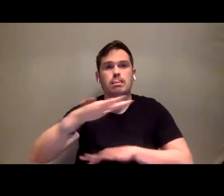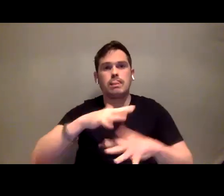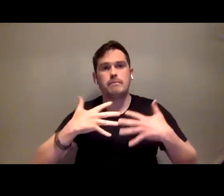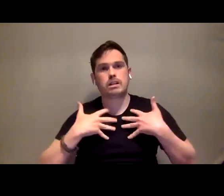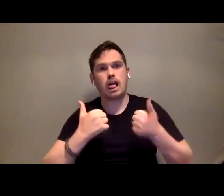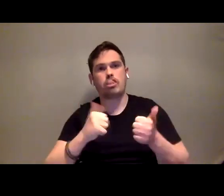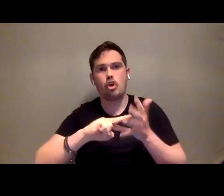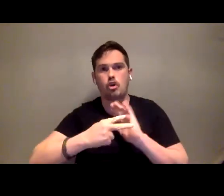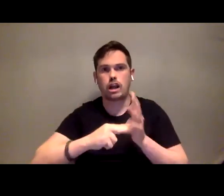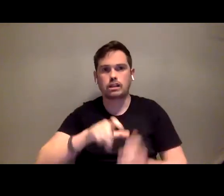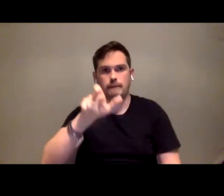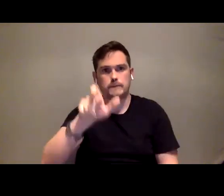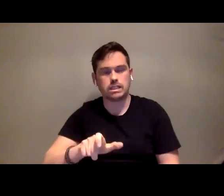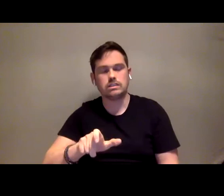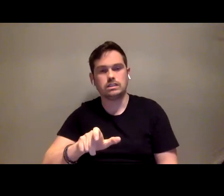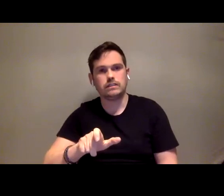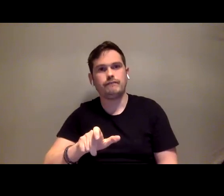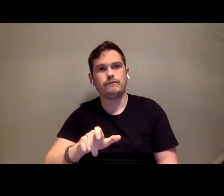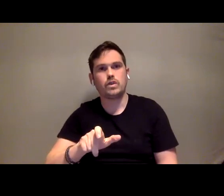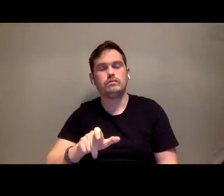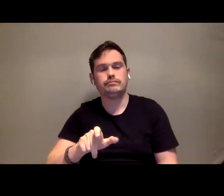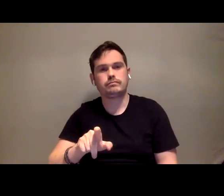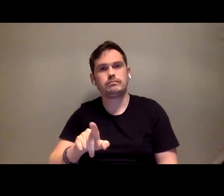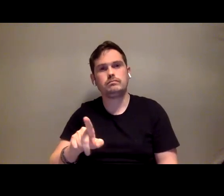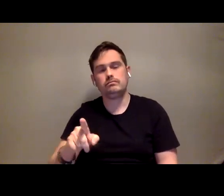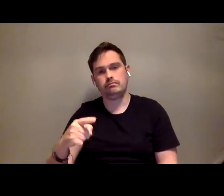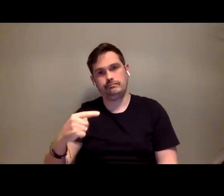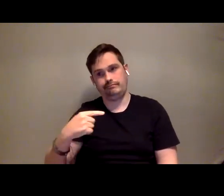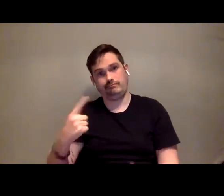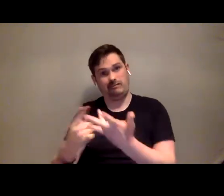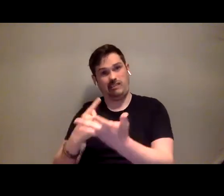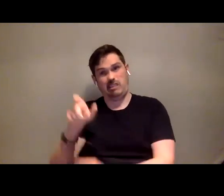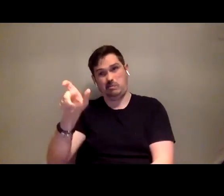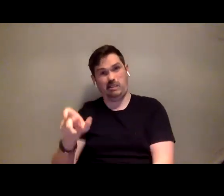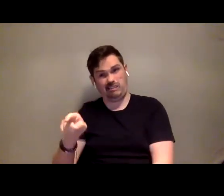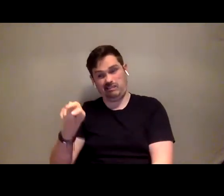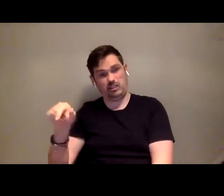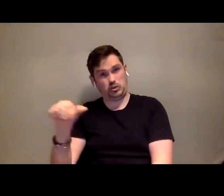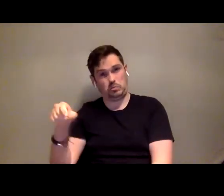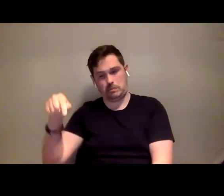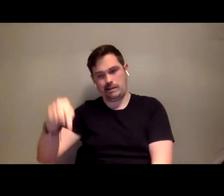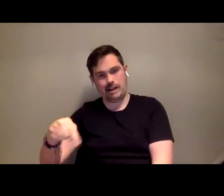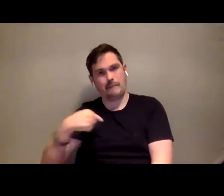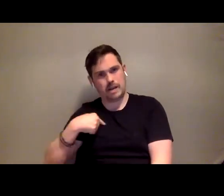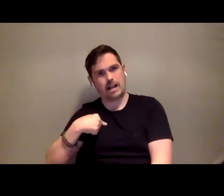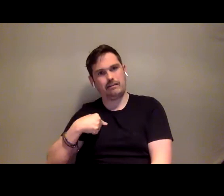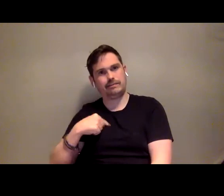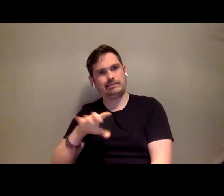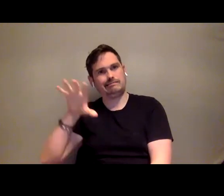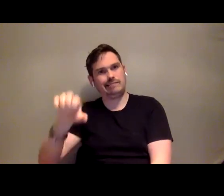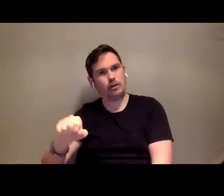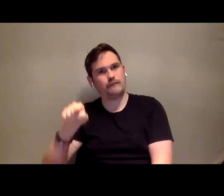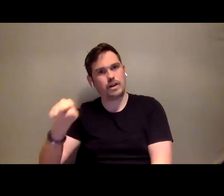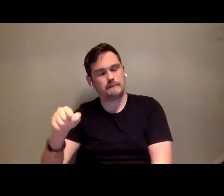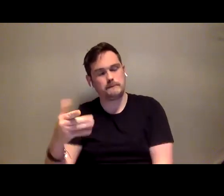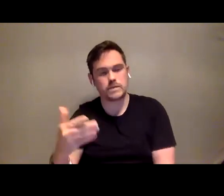I'm standing in this evening on behalf of a member of ours in Glasgow, a GP, who unfortunately couldn't make it last minute tonight.